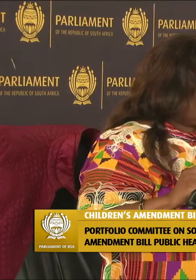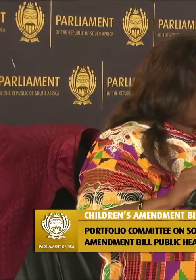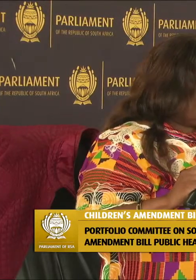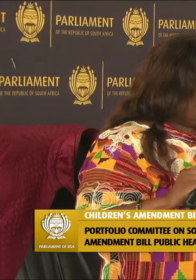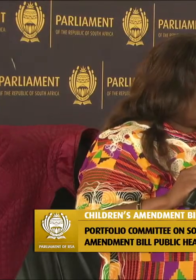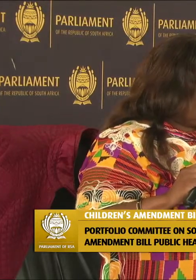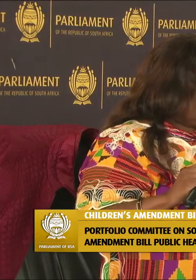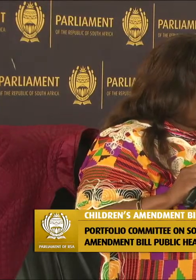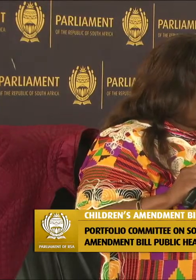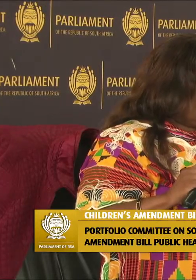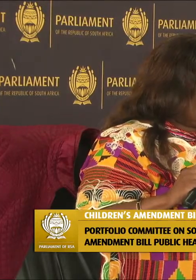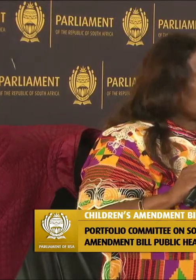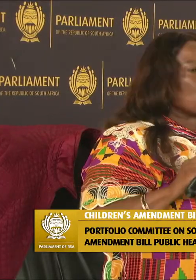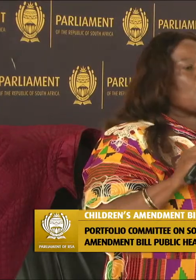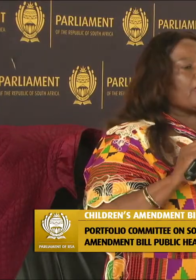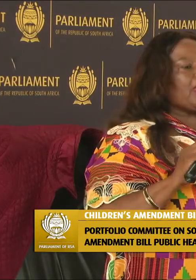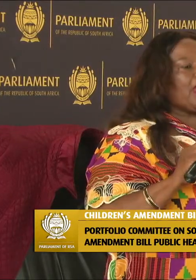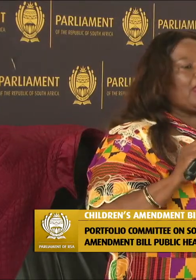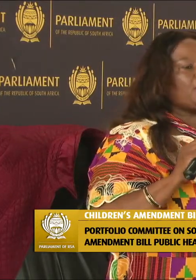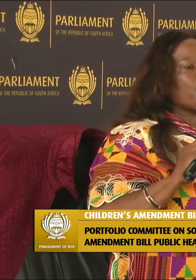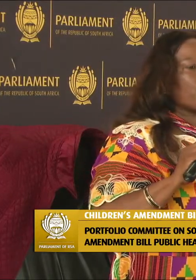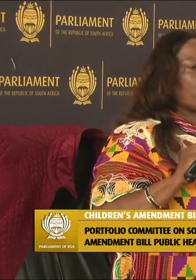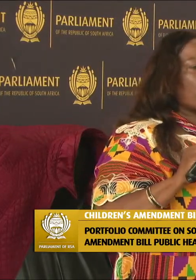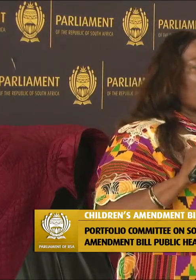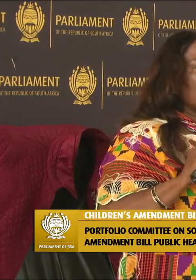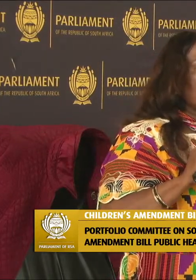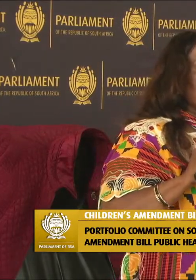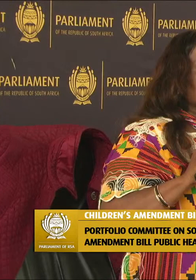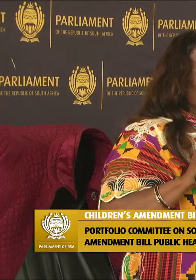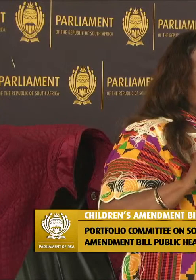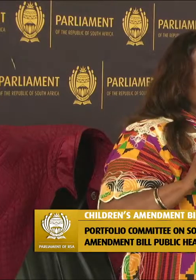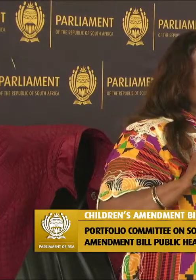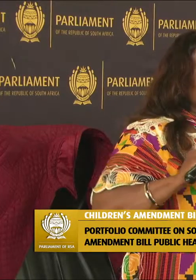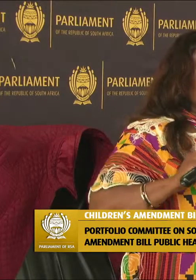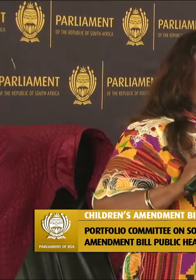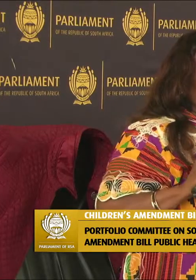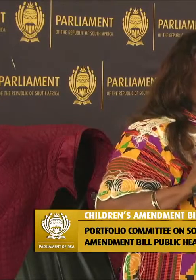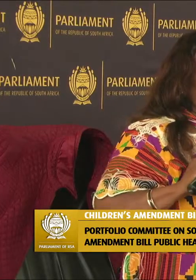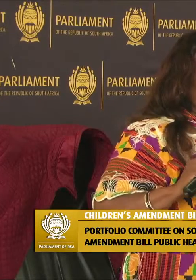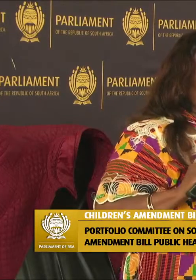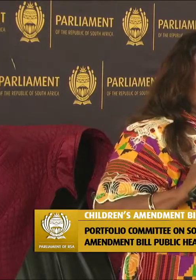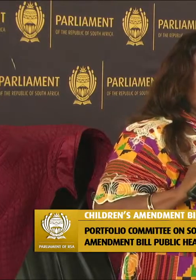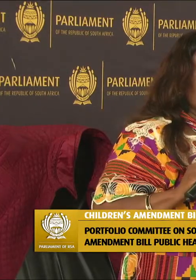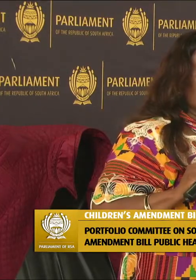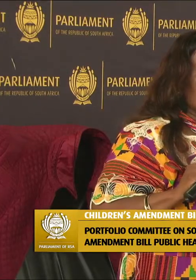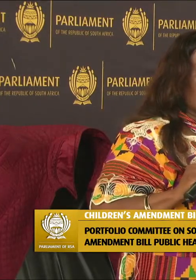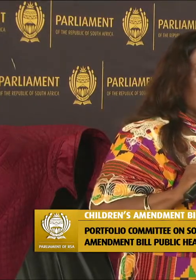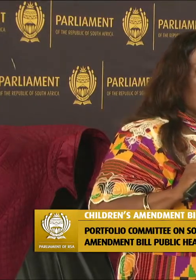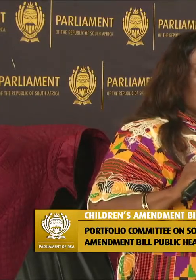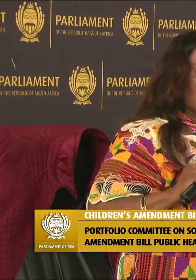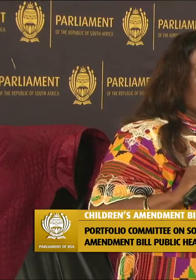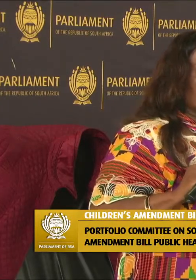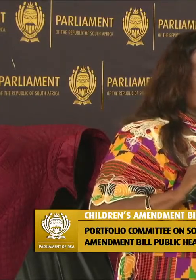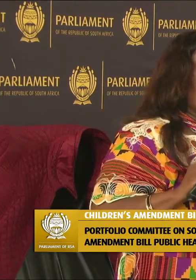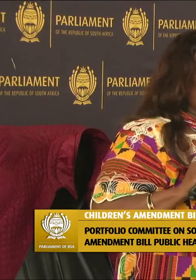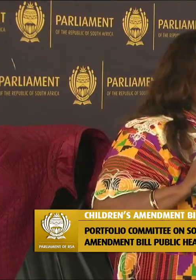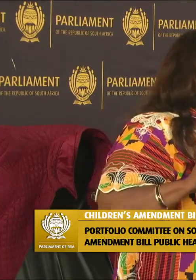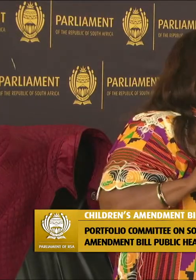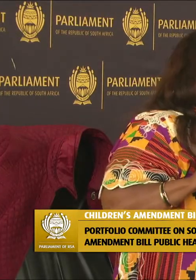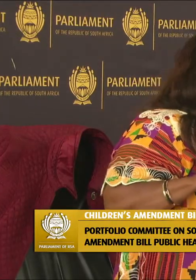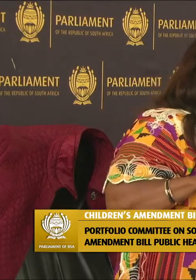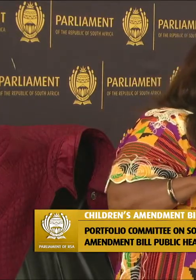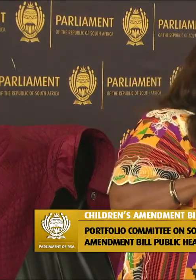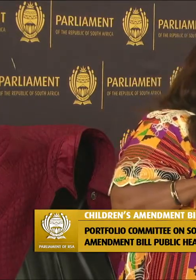find ourselves in such. Kukho ke nalento yokuba xa usengxakini yokukhulisa abantwana okanye